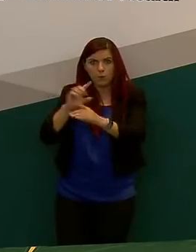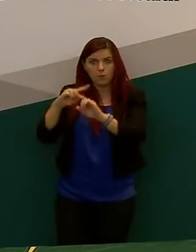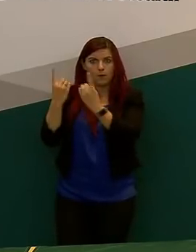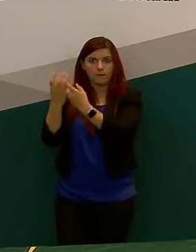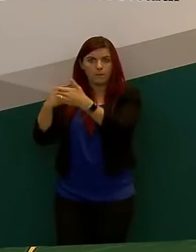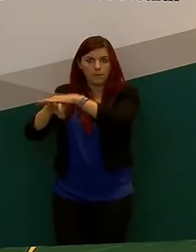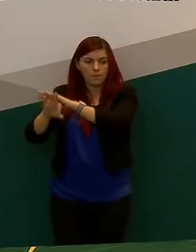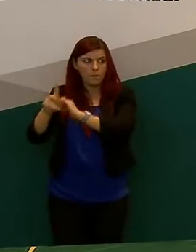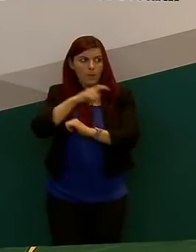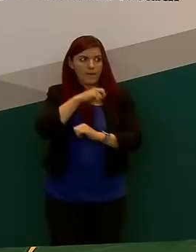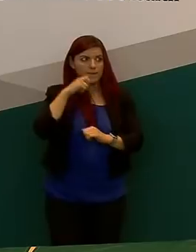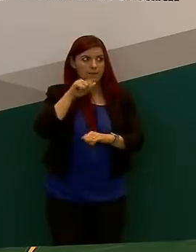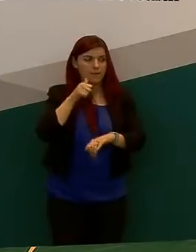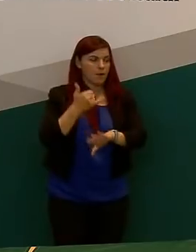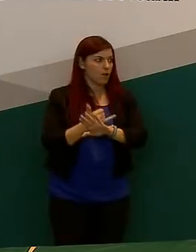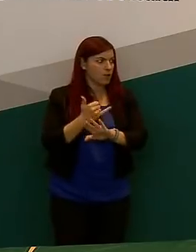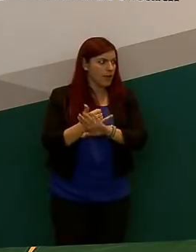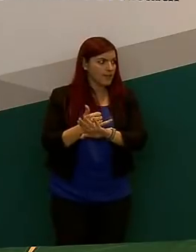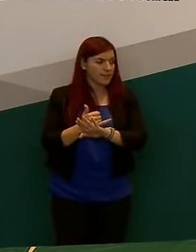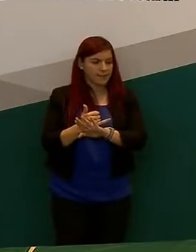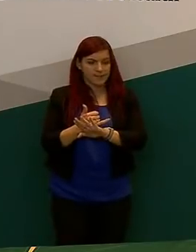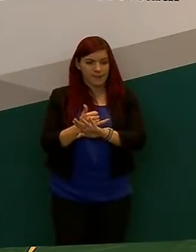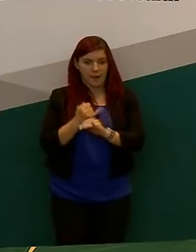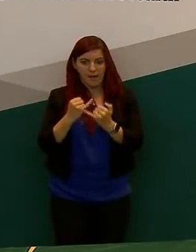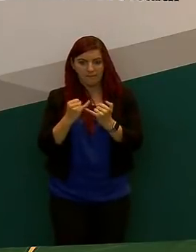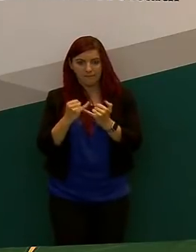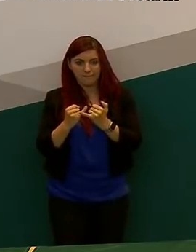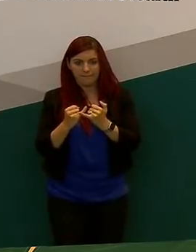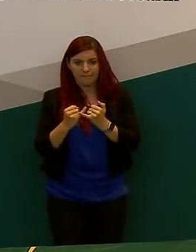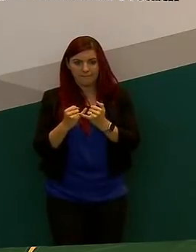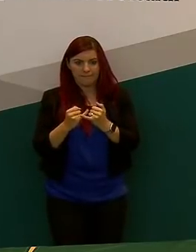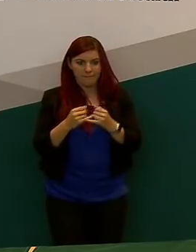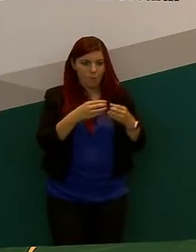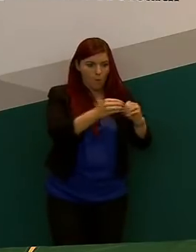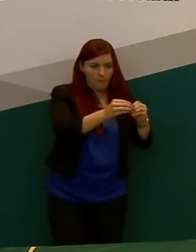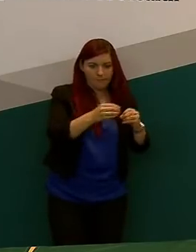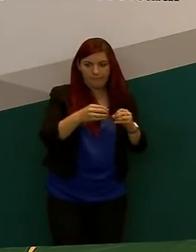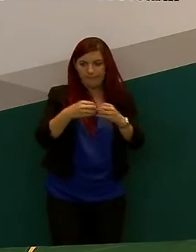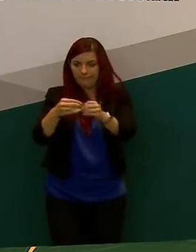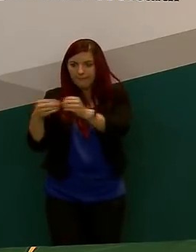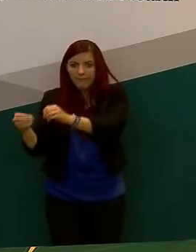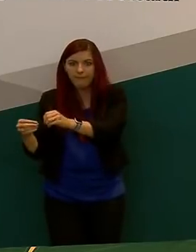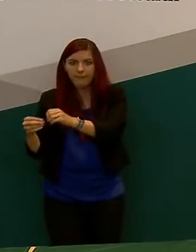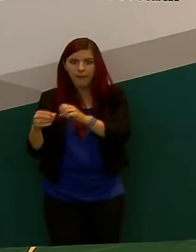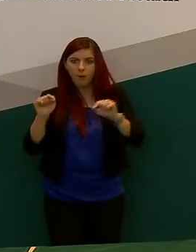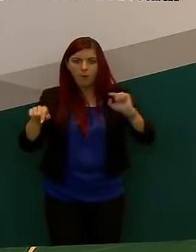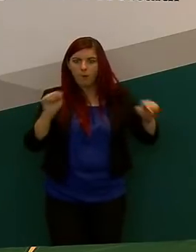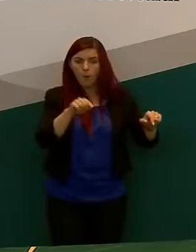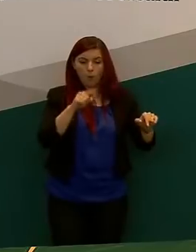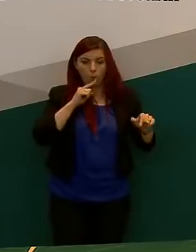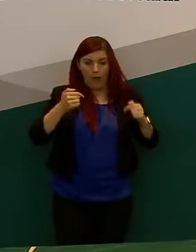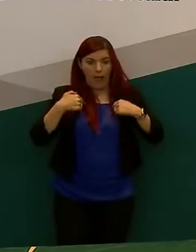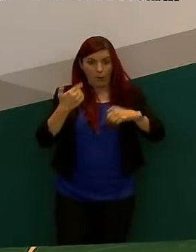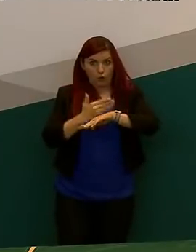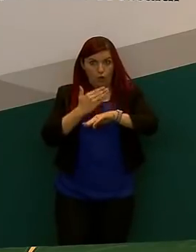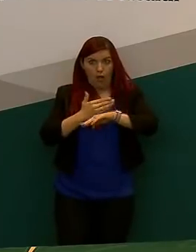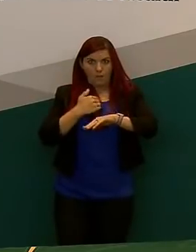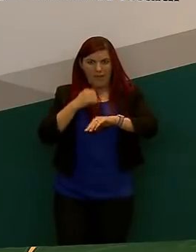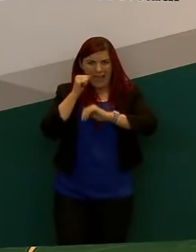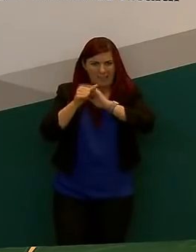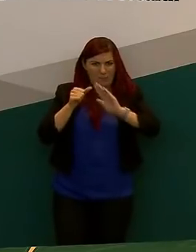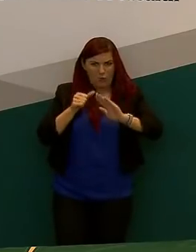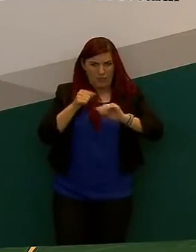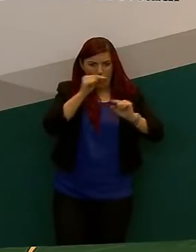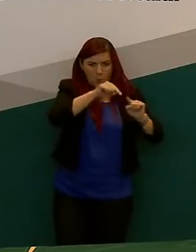the experts in relation to pubs or schools or buses. We provide the advice on the public